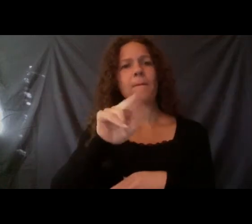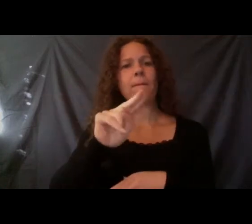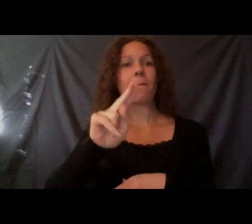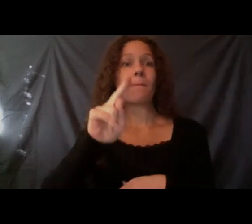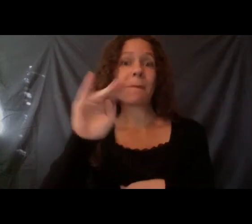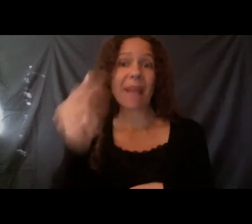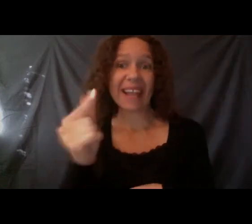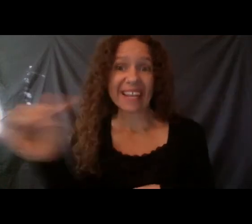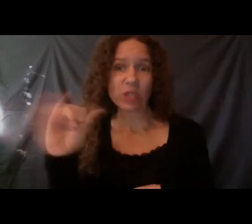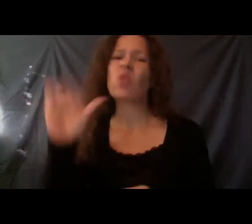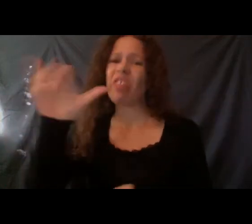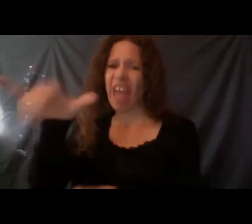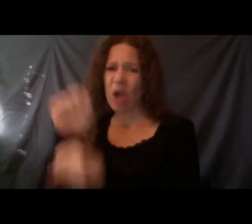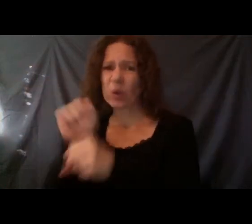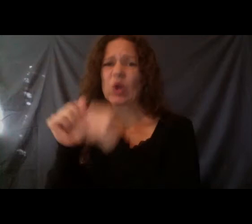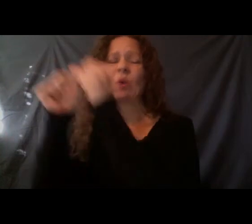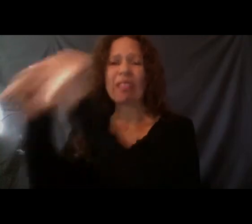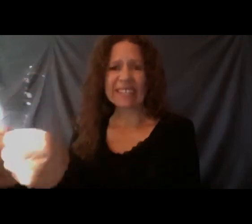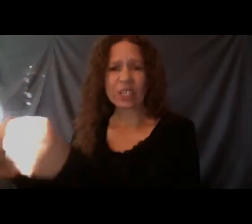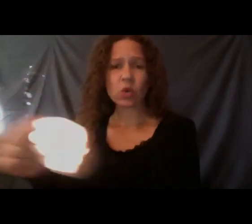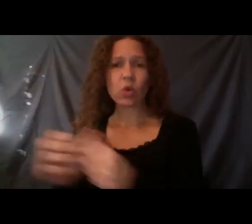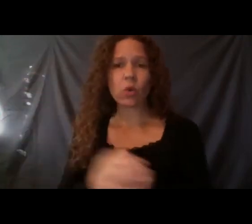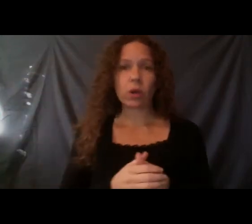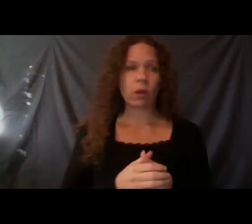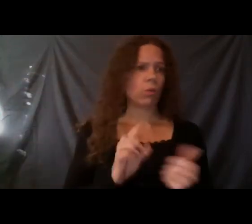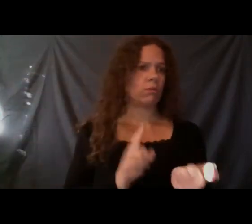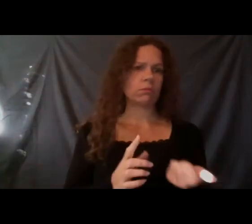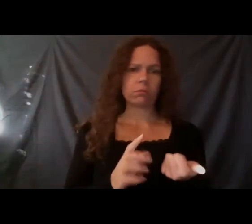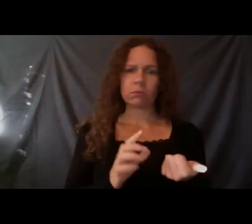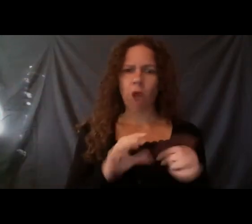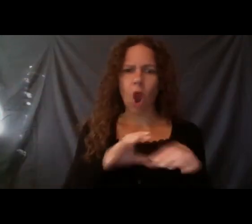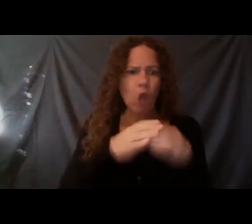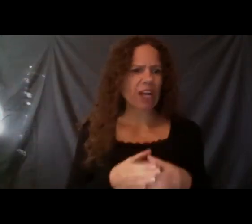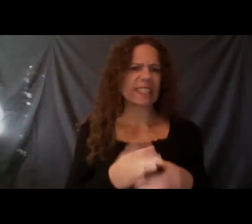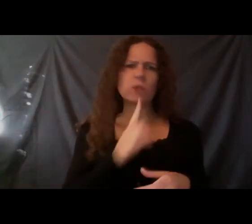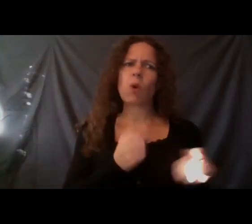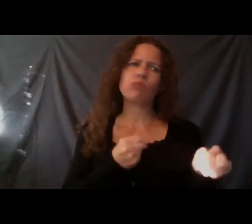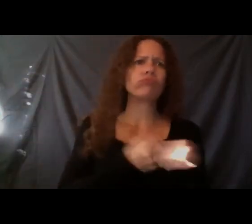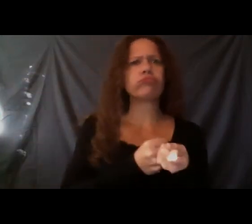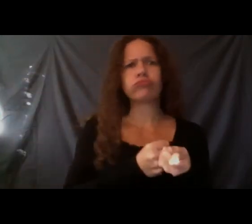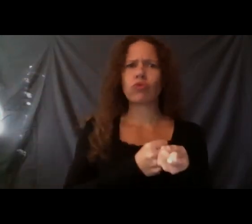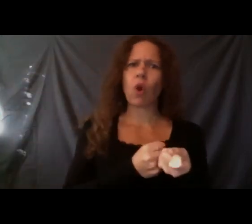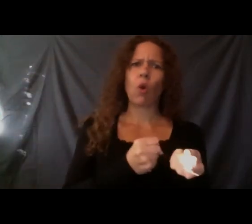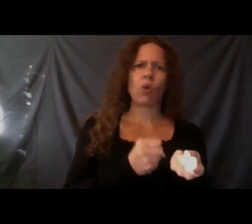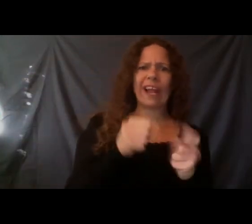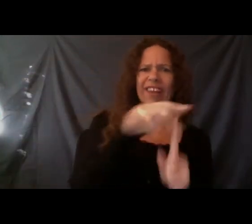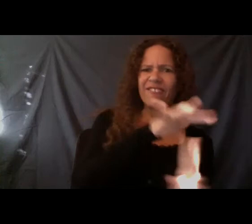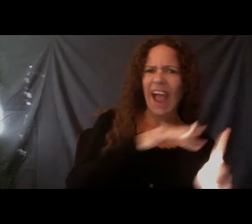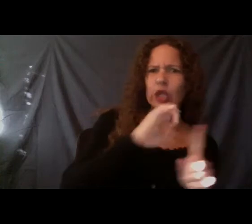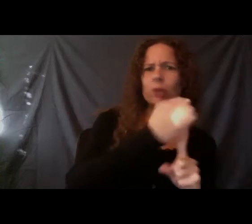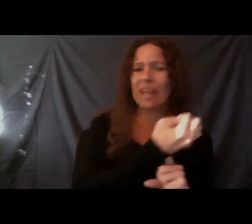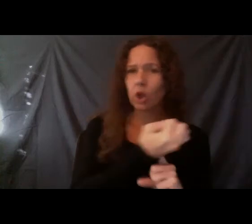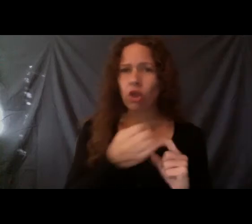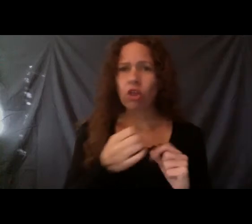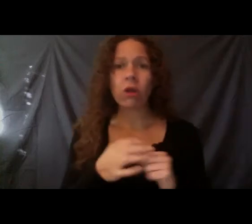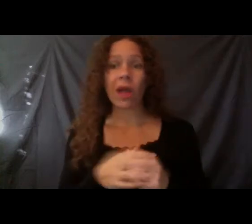voting record of our API caucus, we actually have the most pro-environmental and pro-labor voting record. And during this time of climate crisis